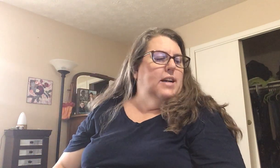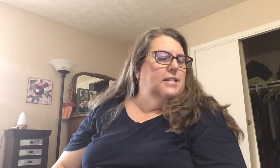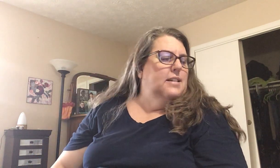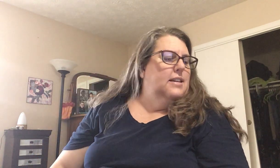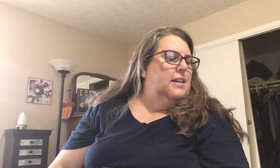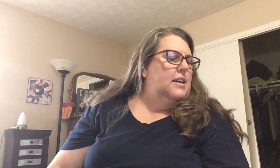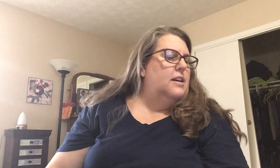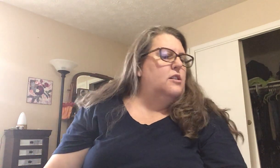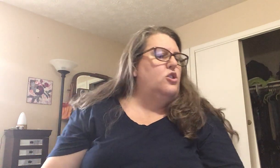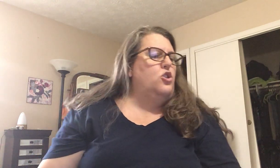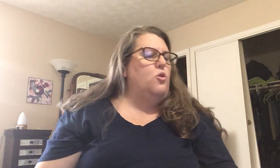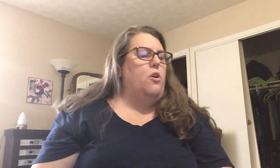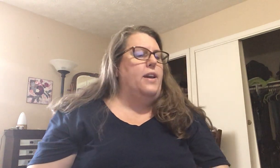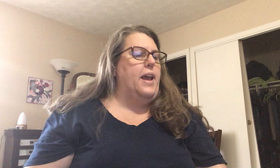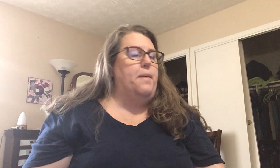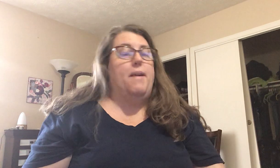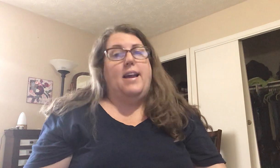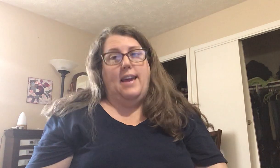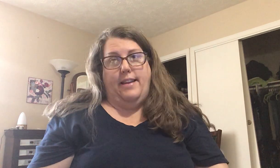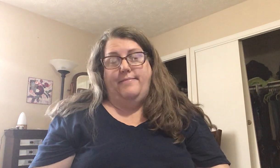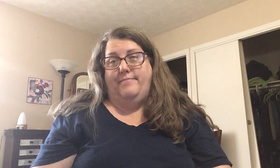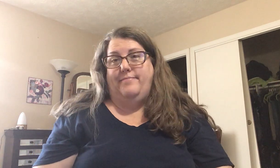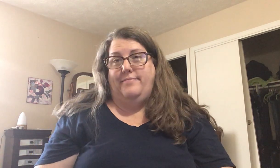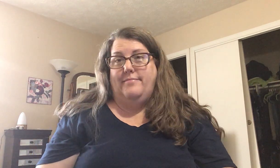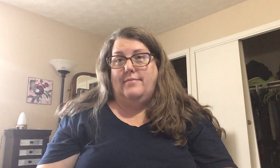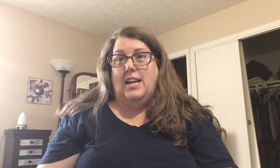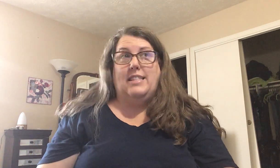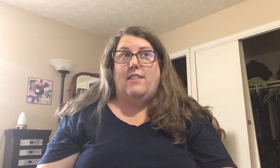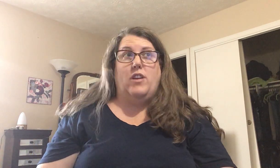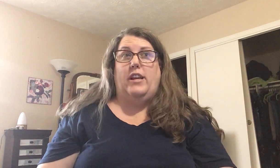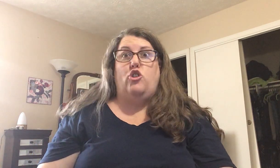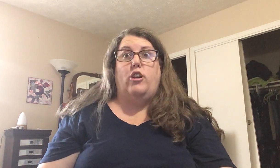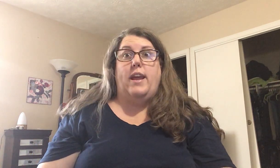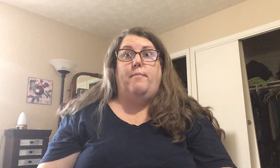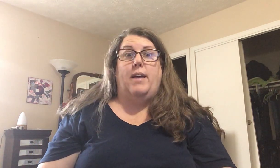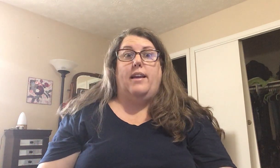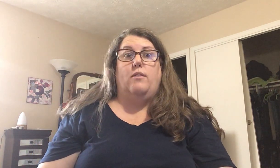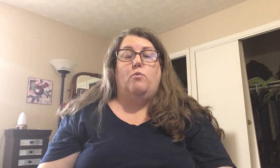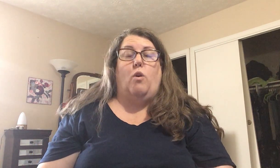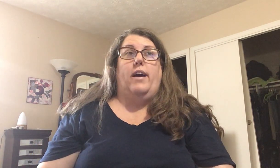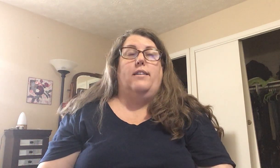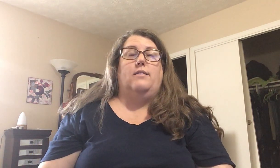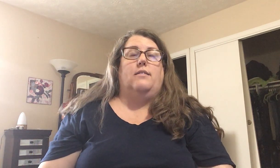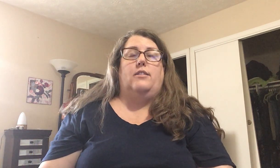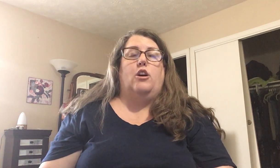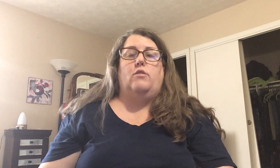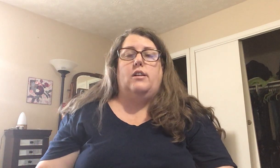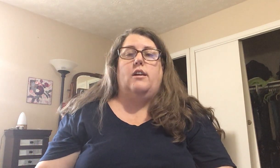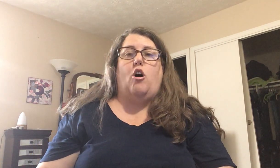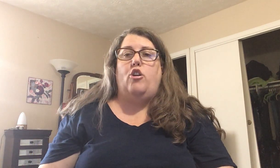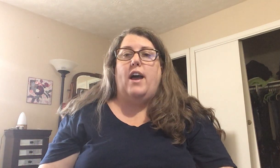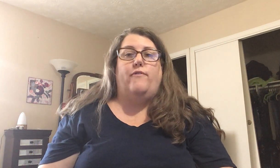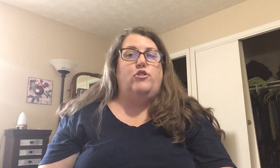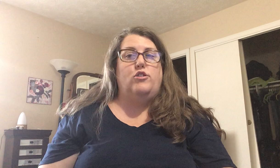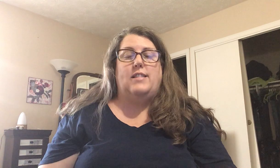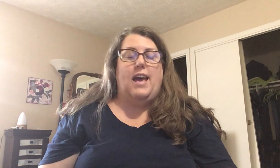What is your name again? Instead of saying your name, what? No. All you have to do is